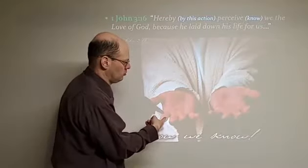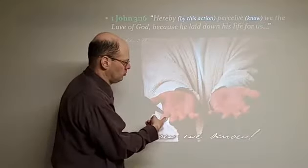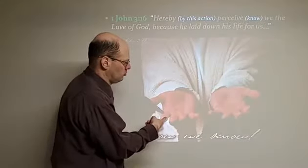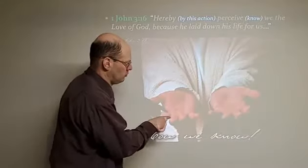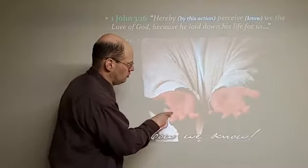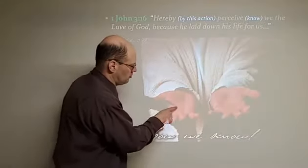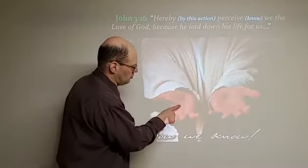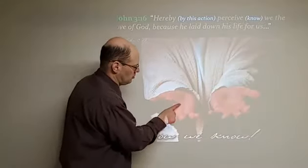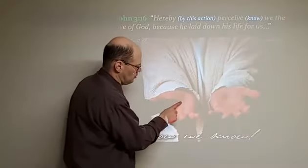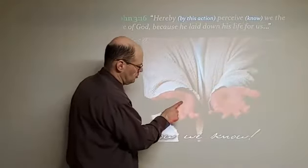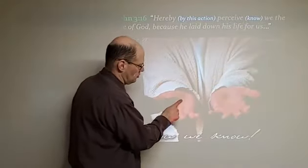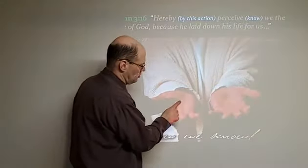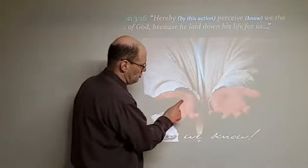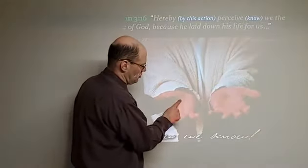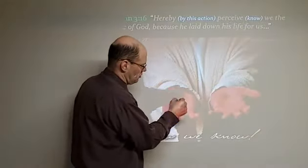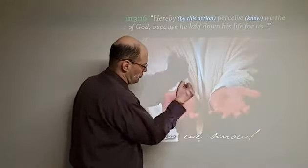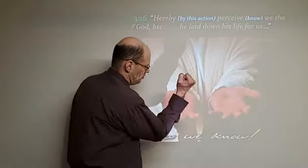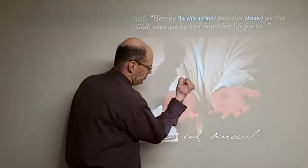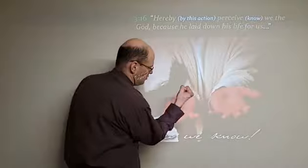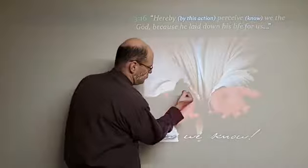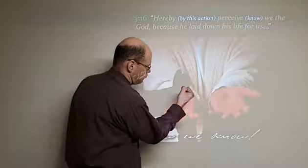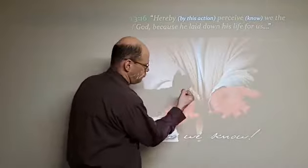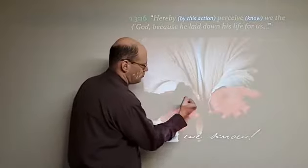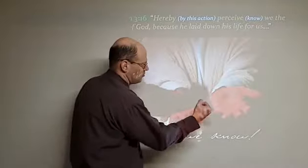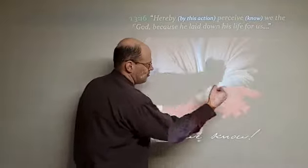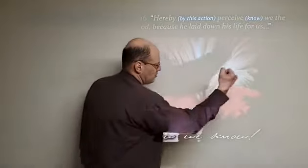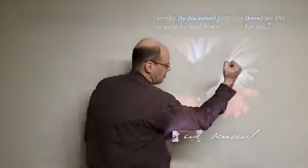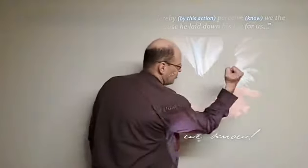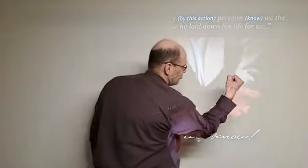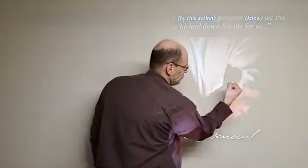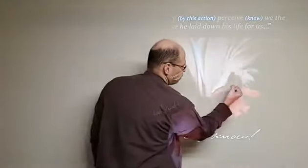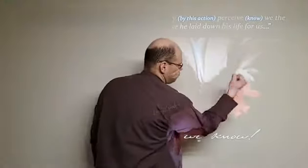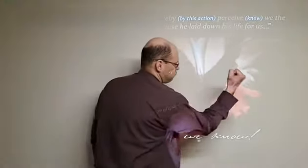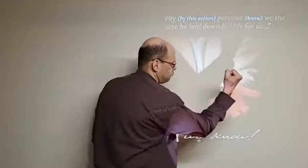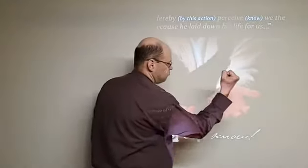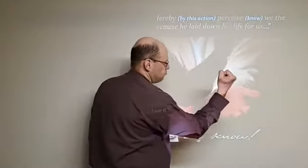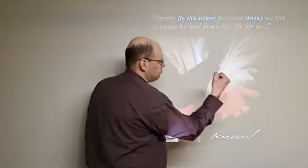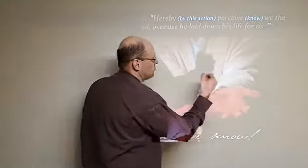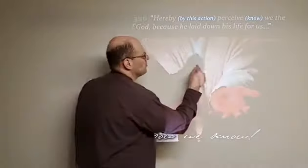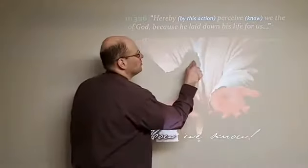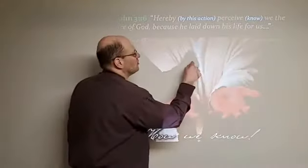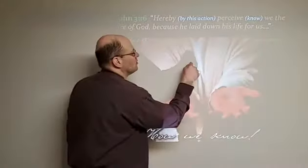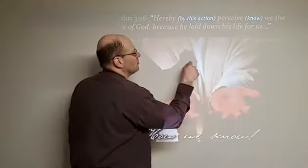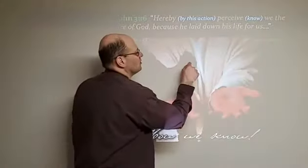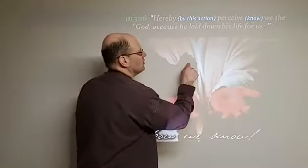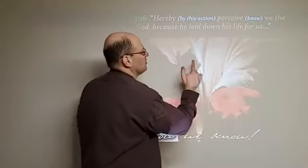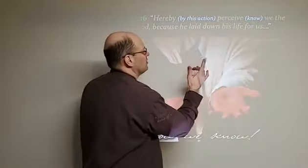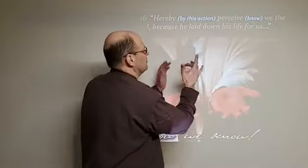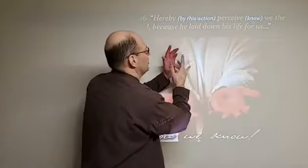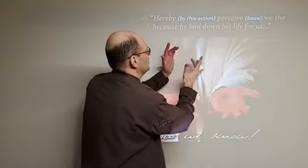picture we see this picture it represents the crucified hands of Jesus Christ